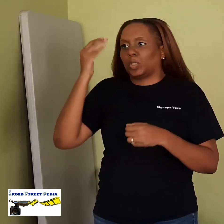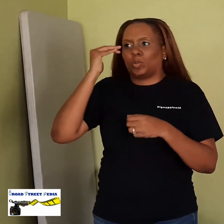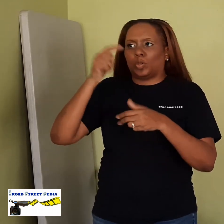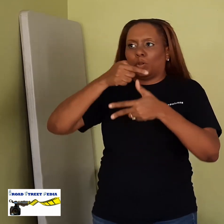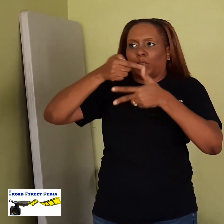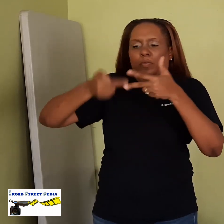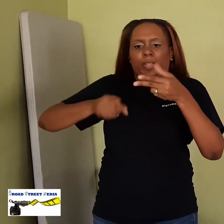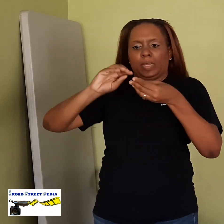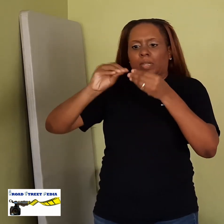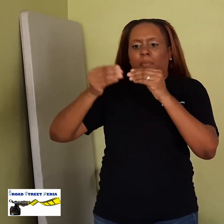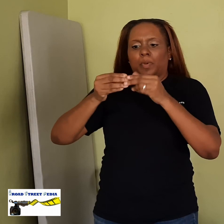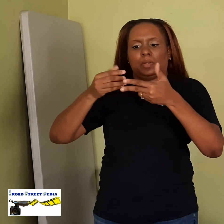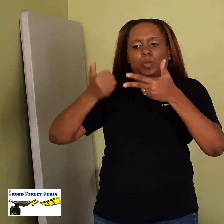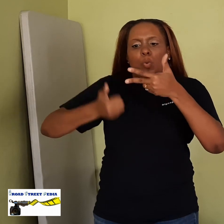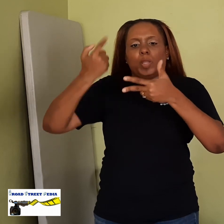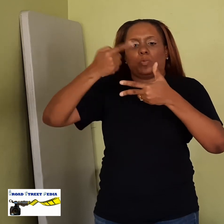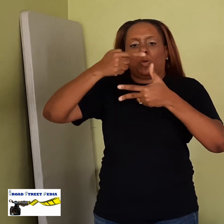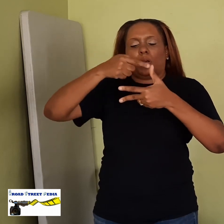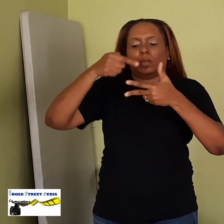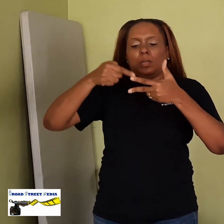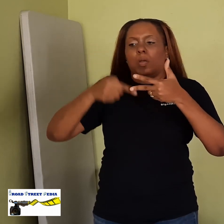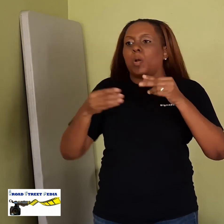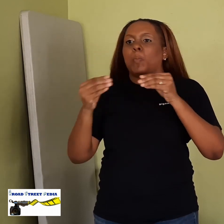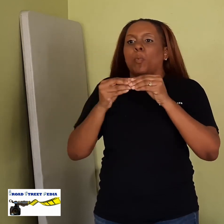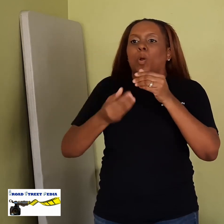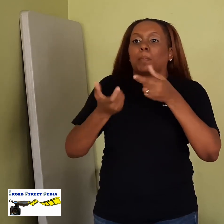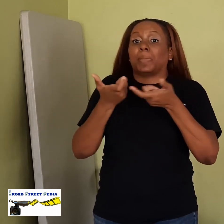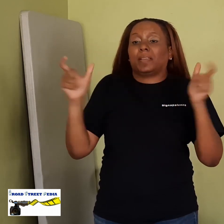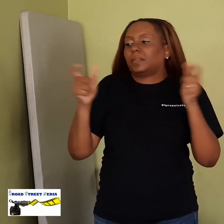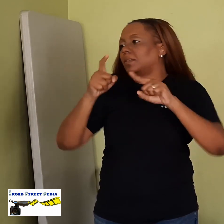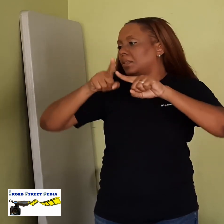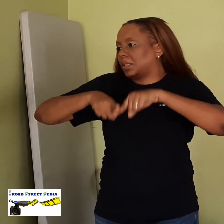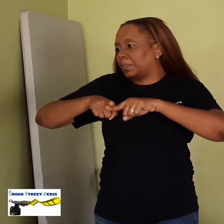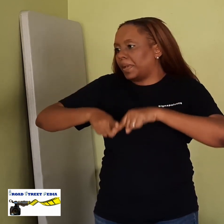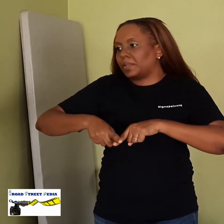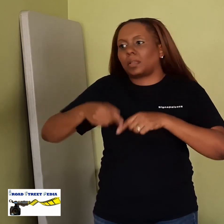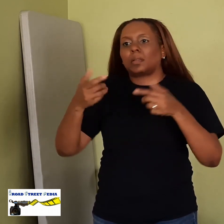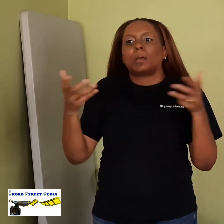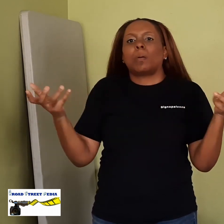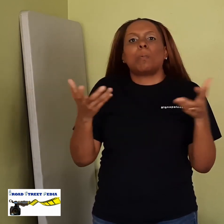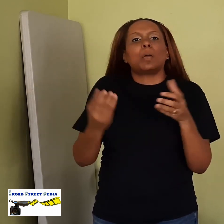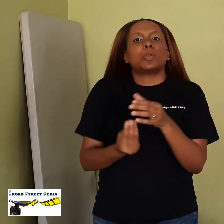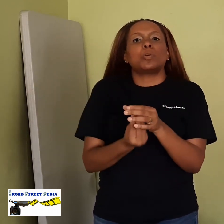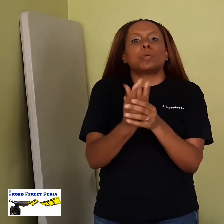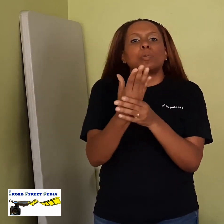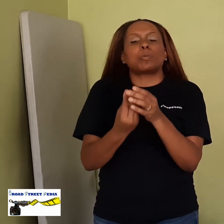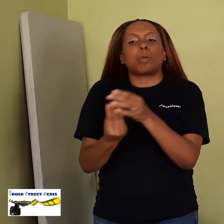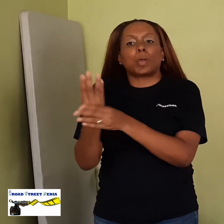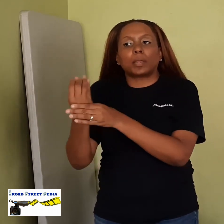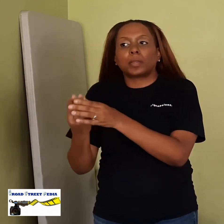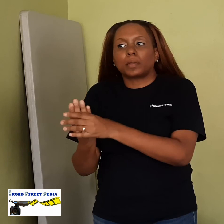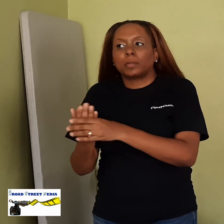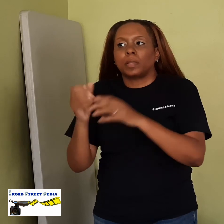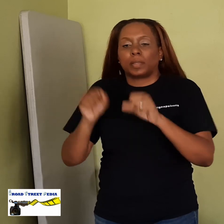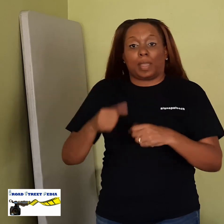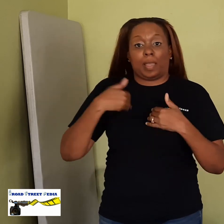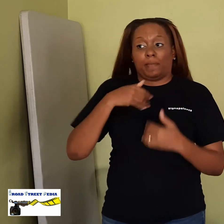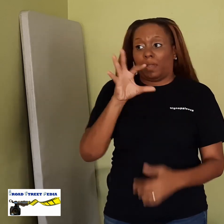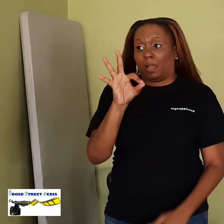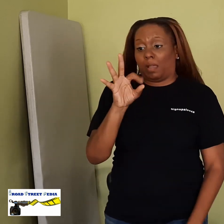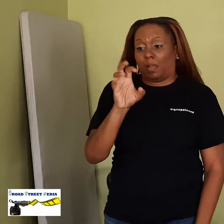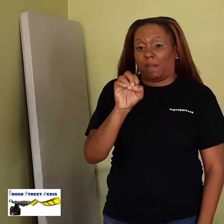the roots. And like we said, you can place these fertilizers either through the leaf, or you can give them through the root.